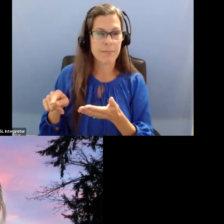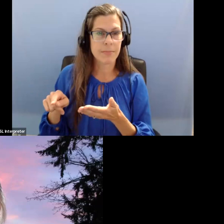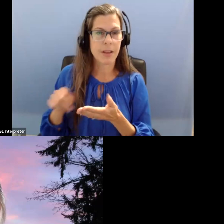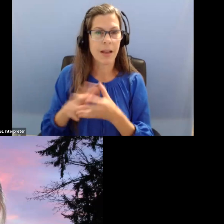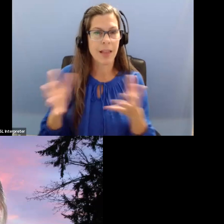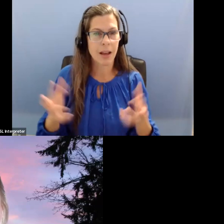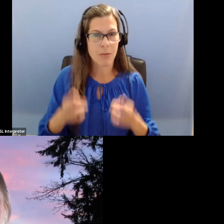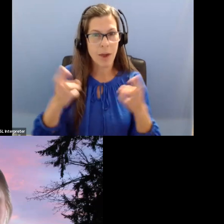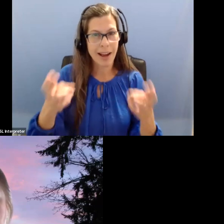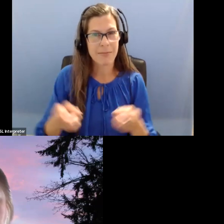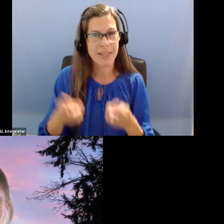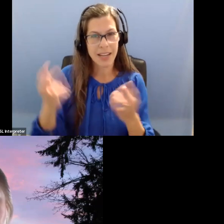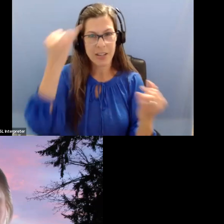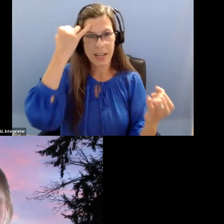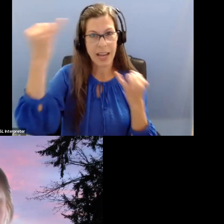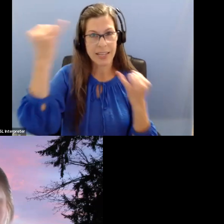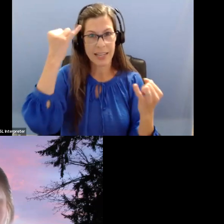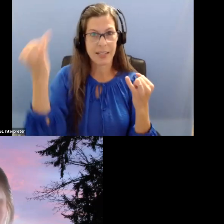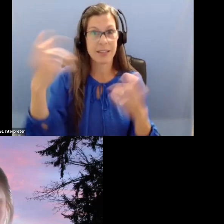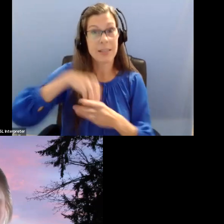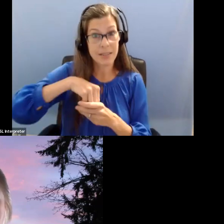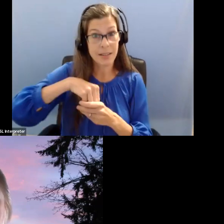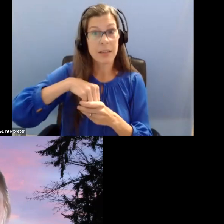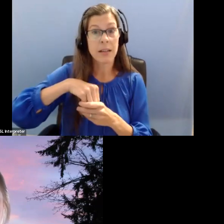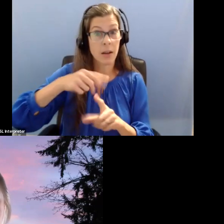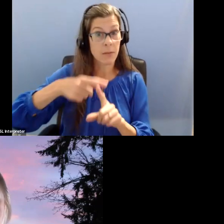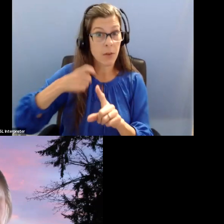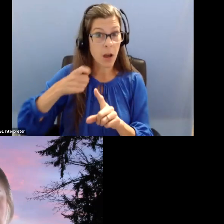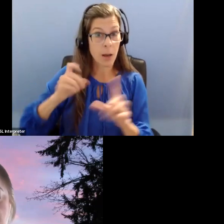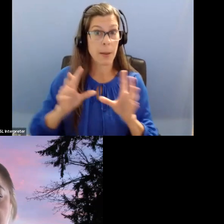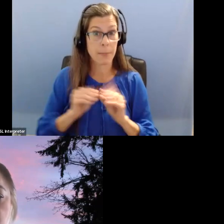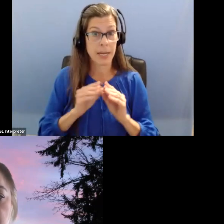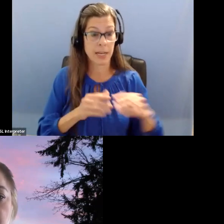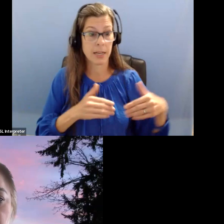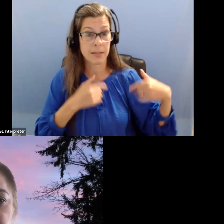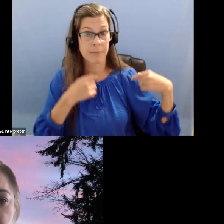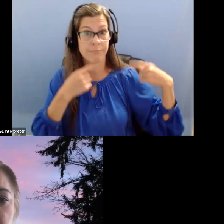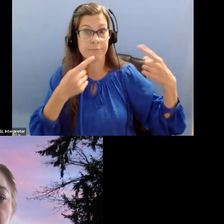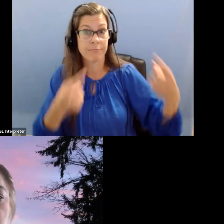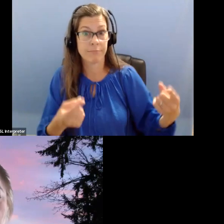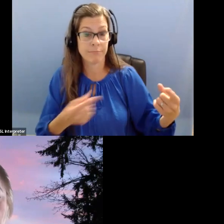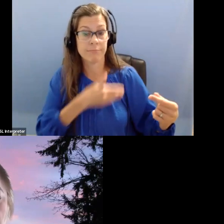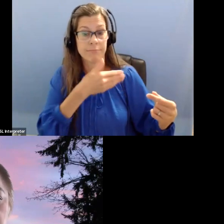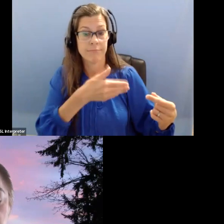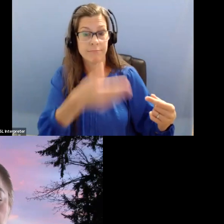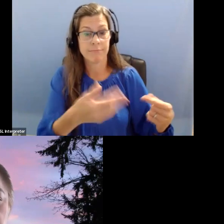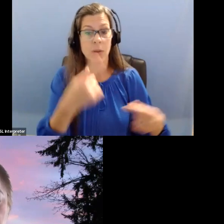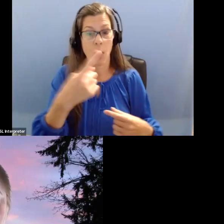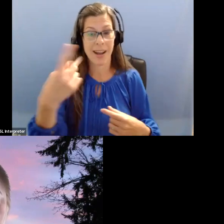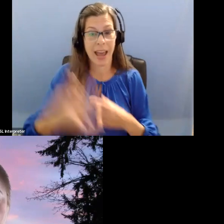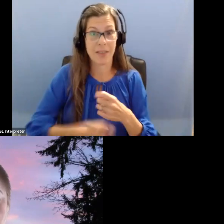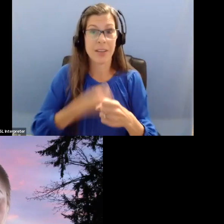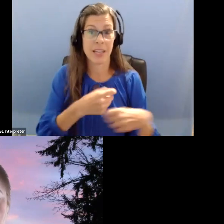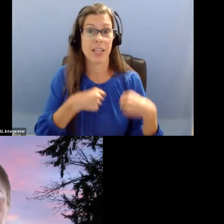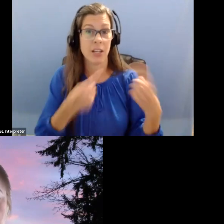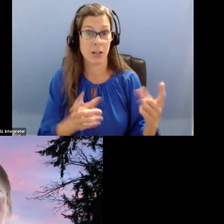and ideas in this bill came from our meetings we've had for the last year and a half, and really